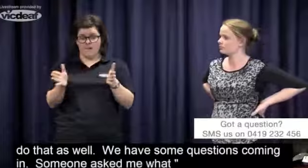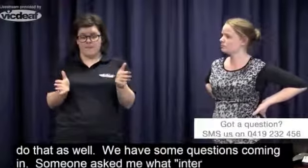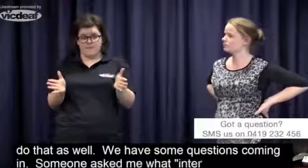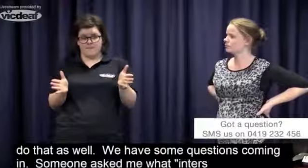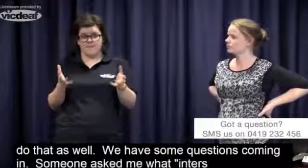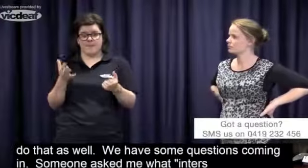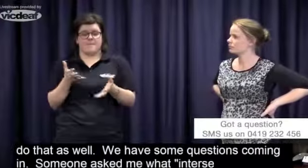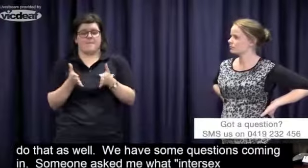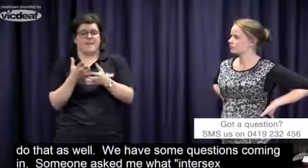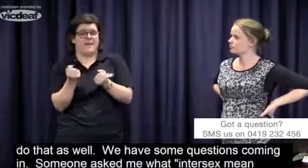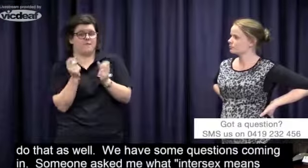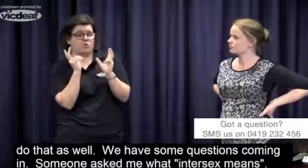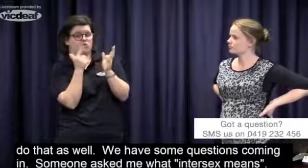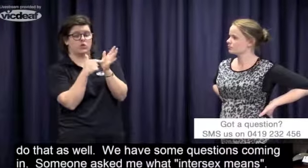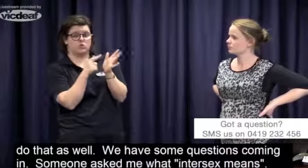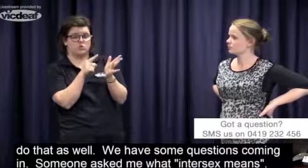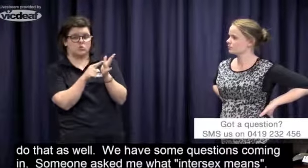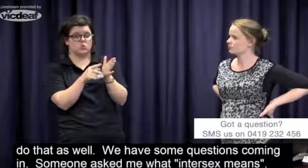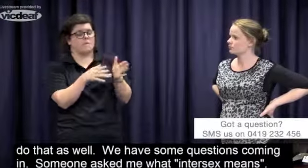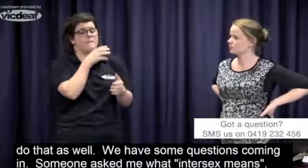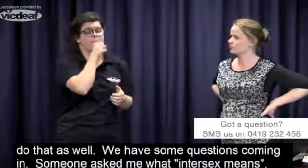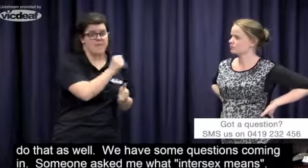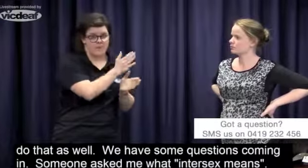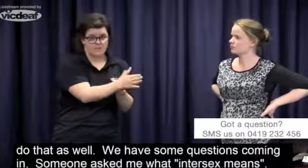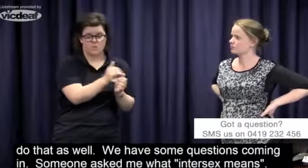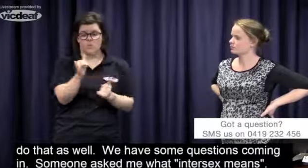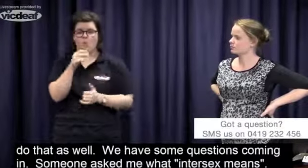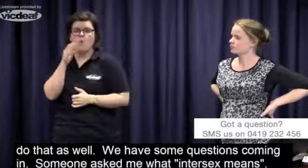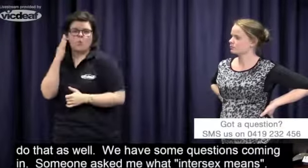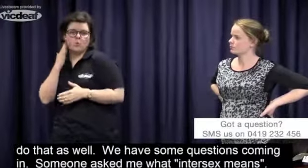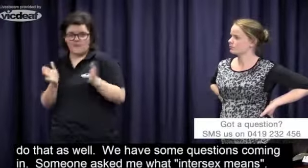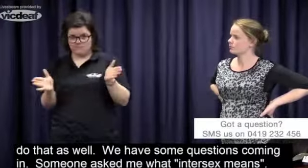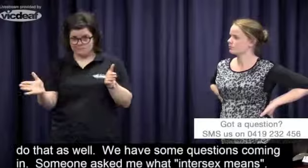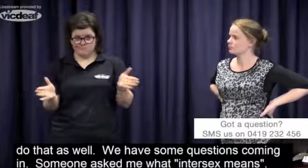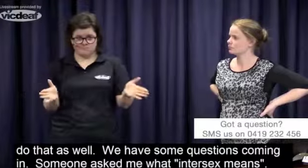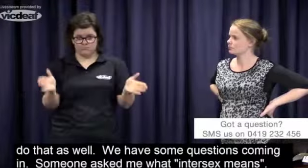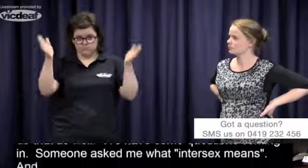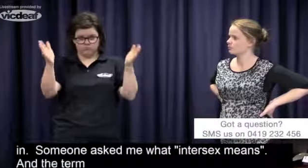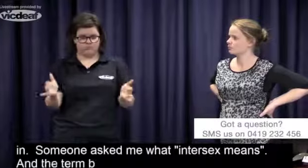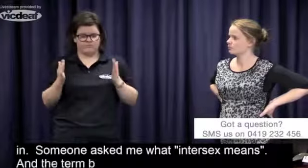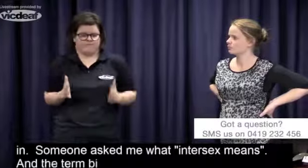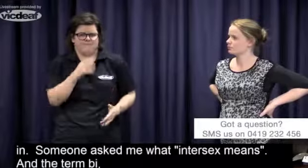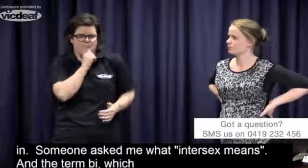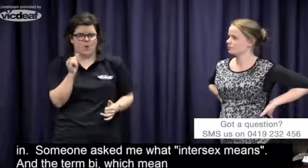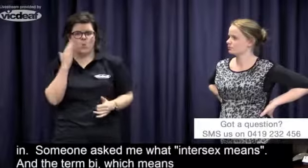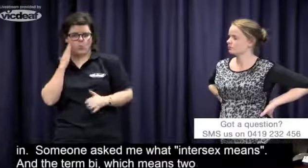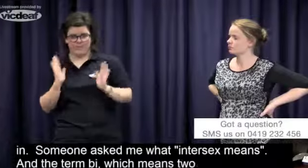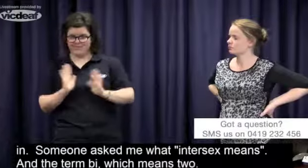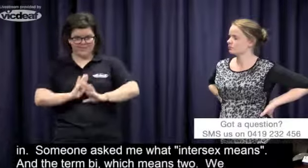We have the term bi, which means two. And we use it in this sense to say man